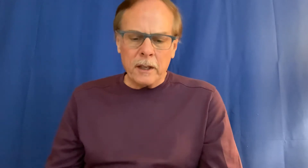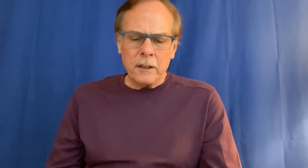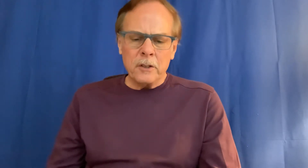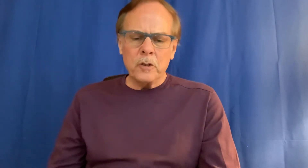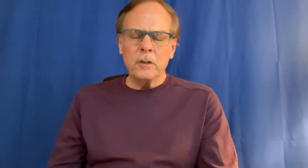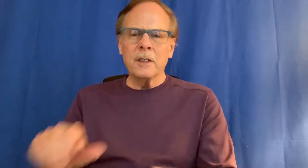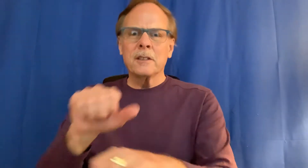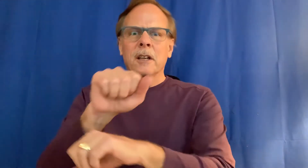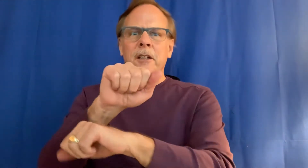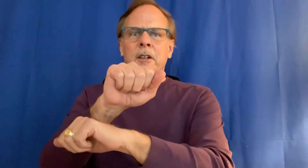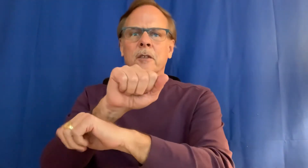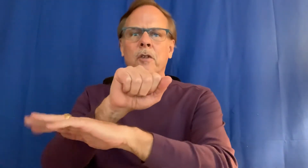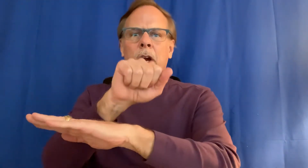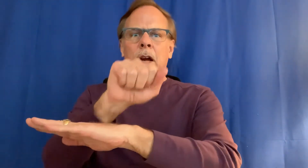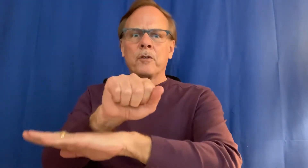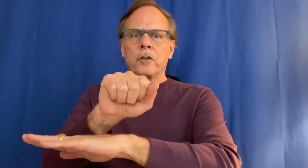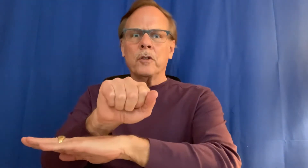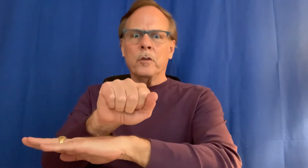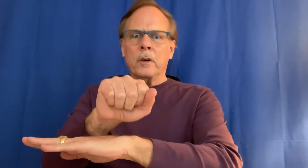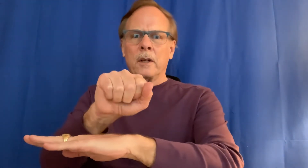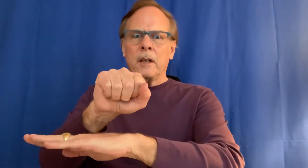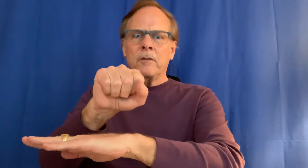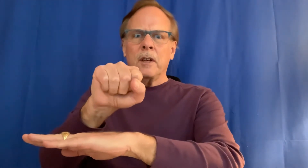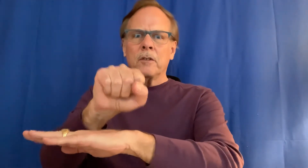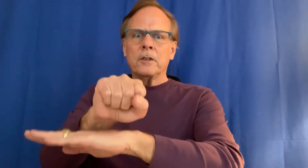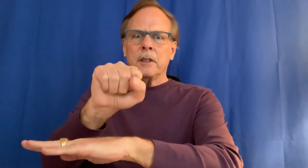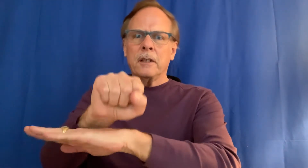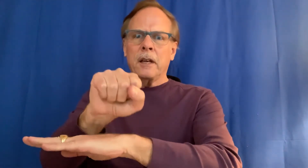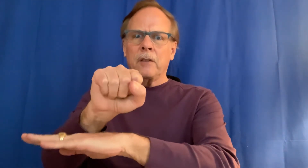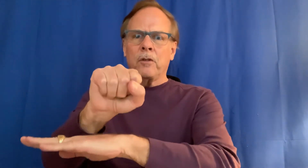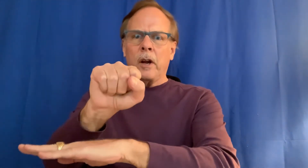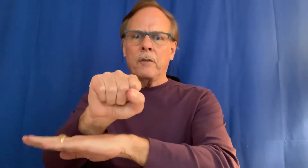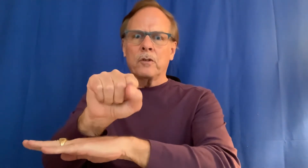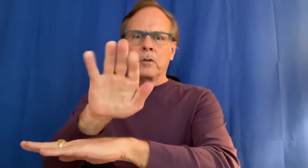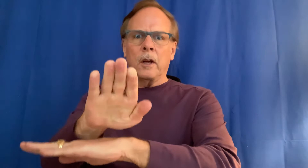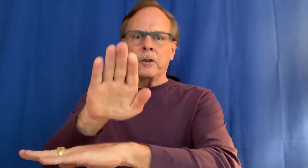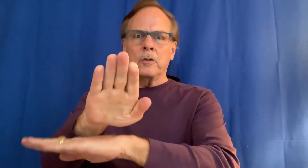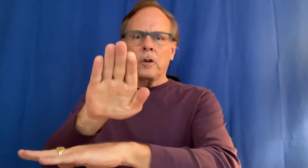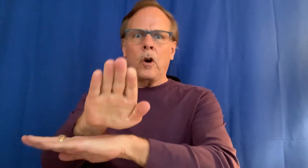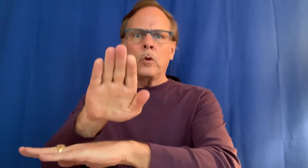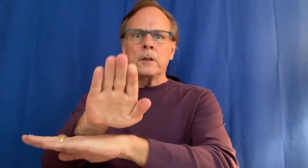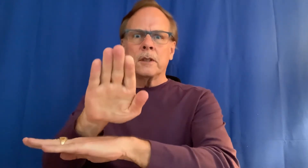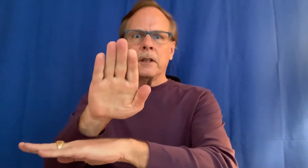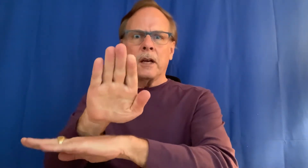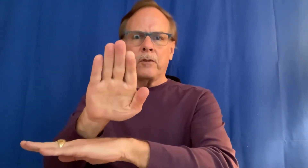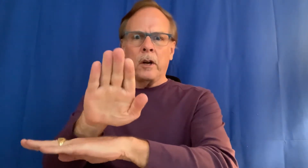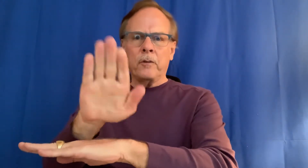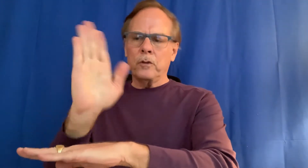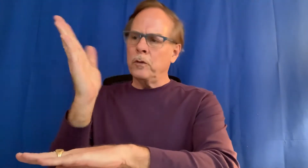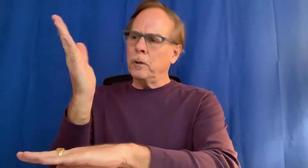he's using the sign here for afternoon, and I've never seen that for afternoon. I always see that for afternoon, the